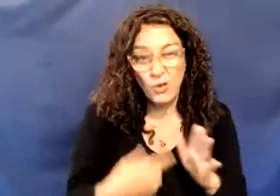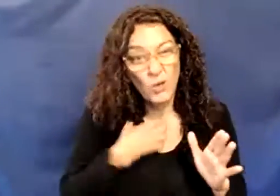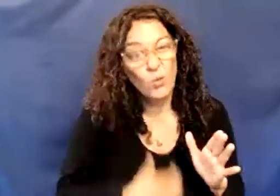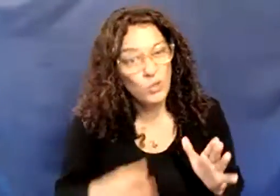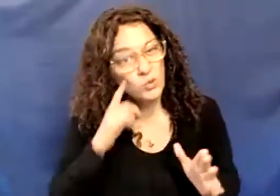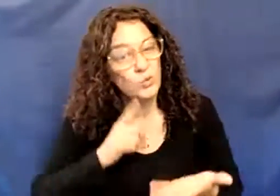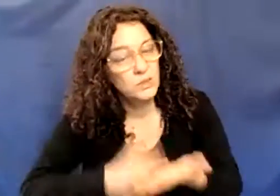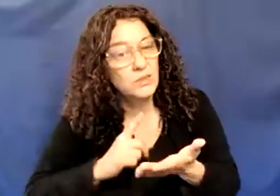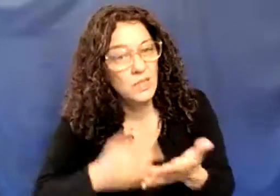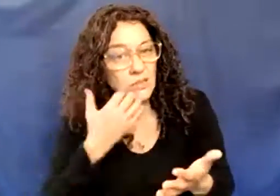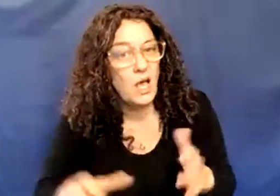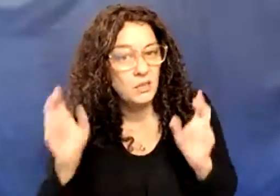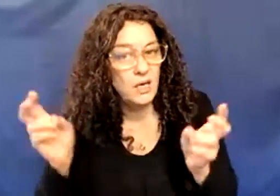like, does gender matter?